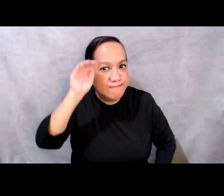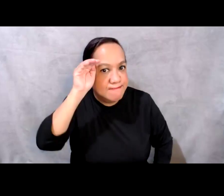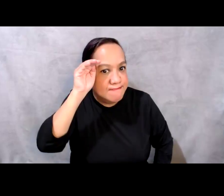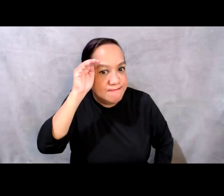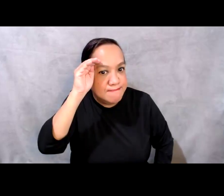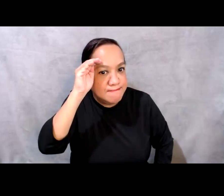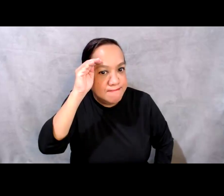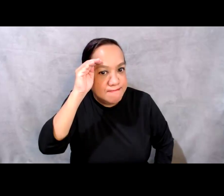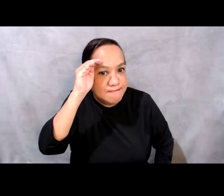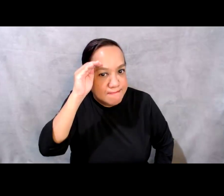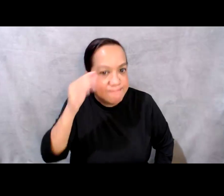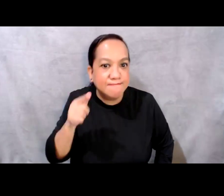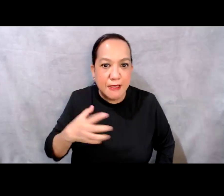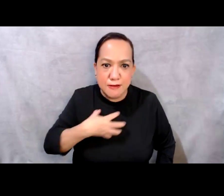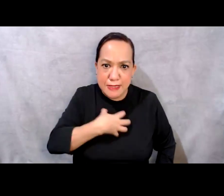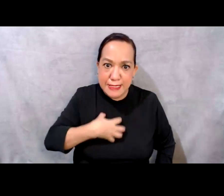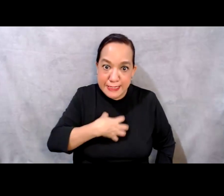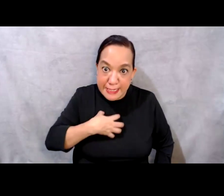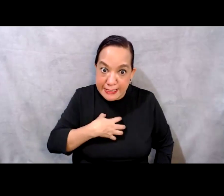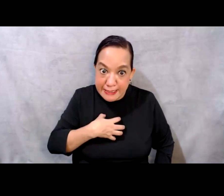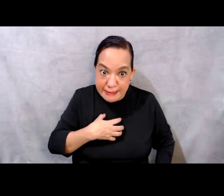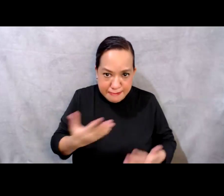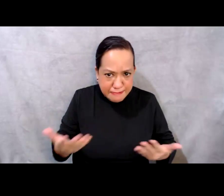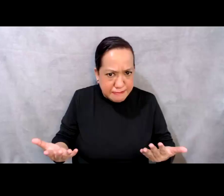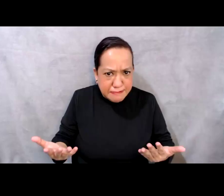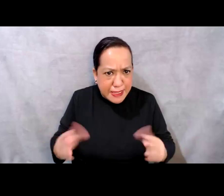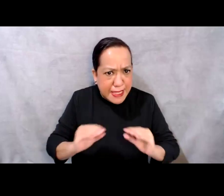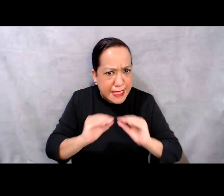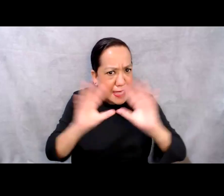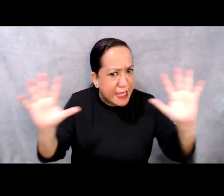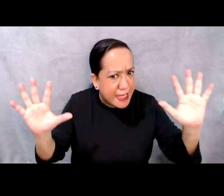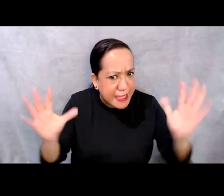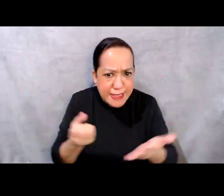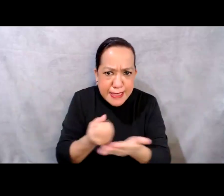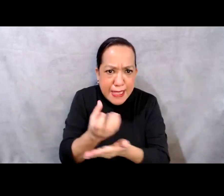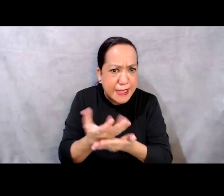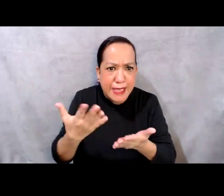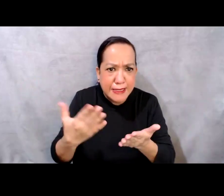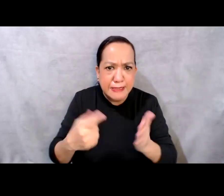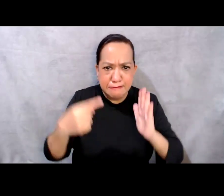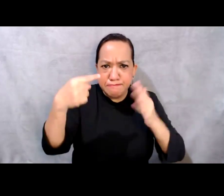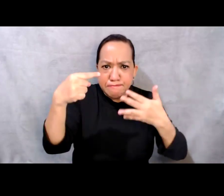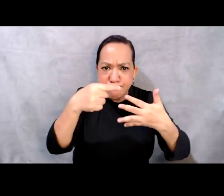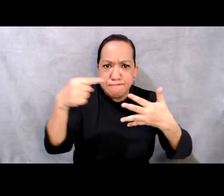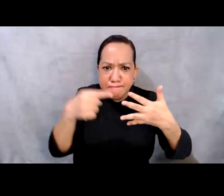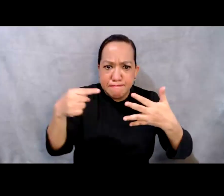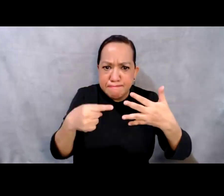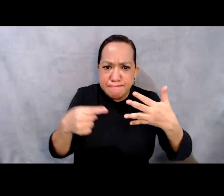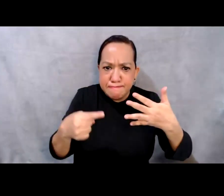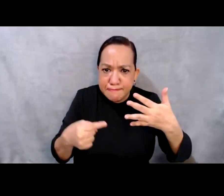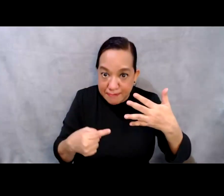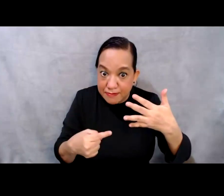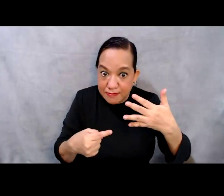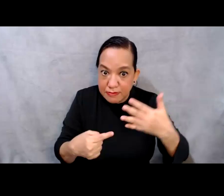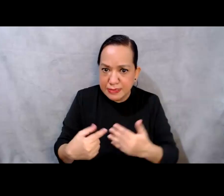clear demands that different communities have. And through the accountability mechanism, ADB has an opportunity to